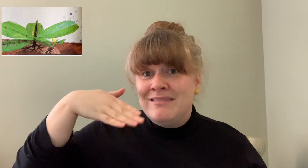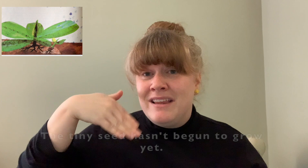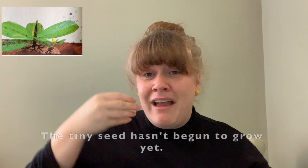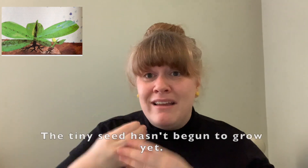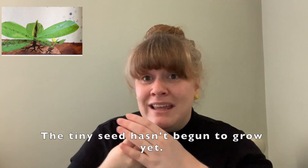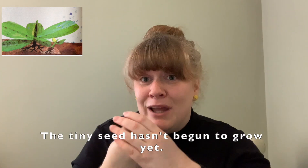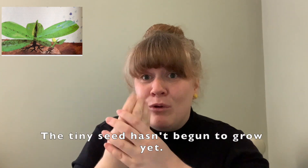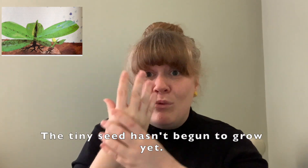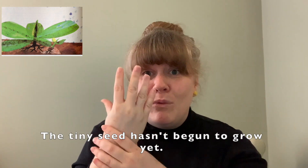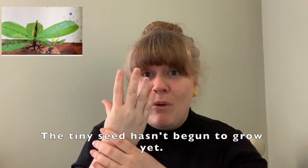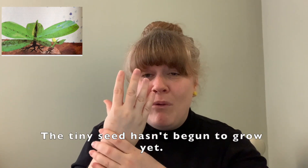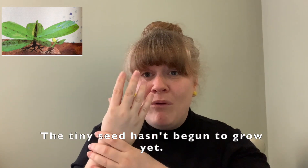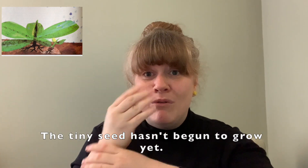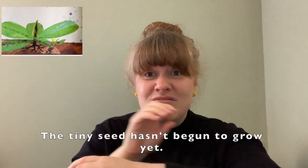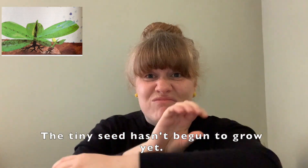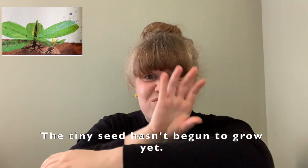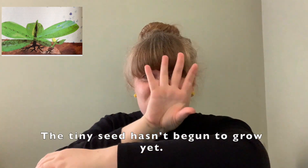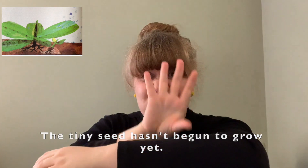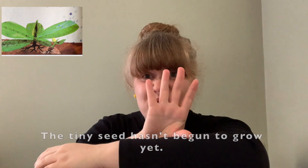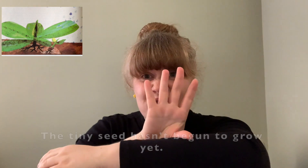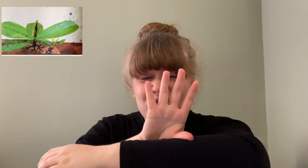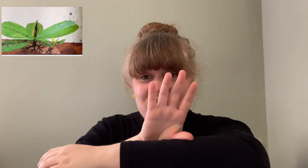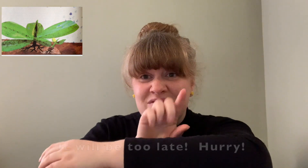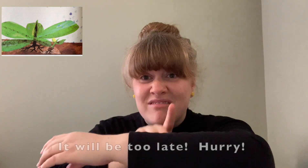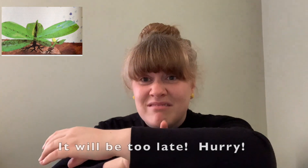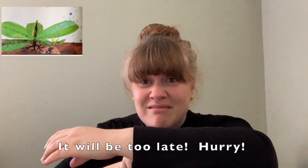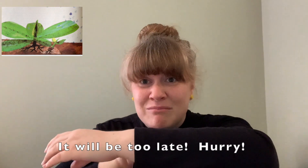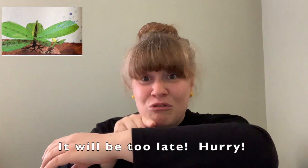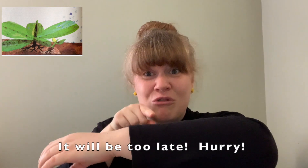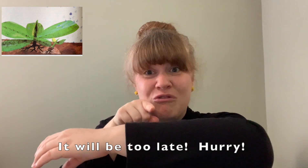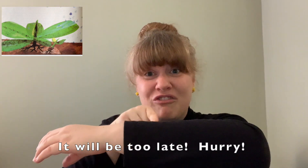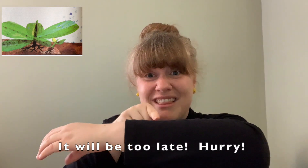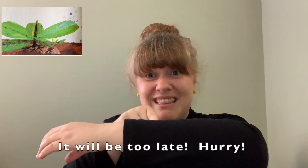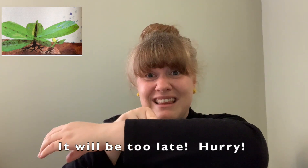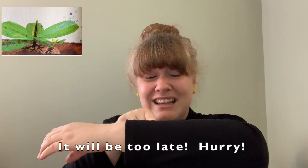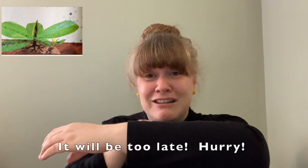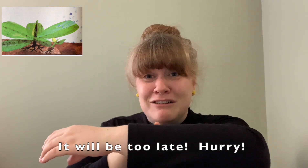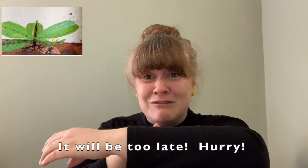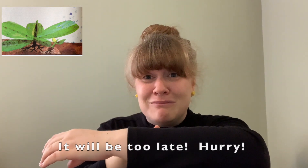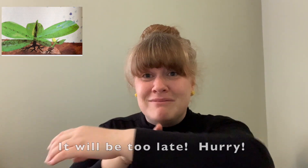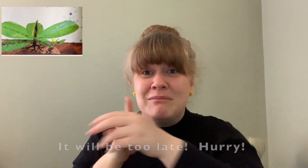The tiny seed hasn't begun to grow yet. It will be too late. Hurry!